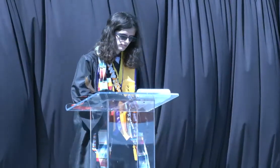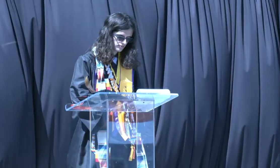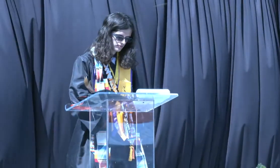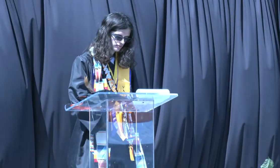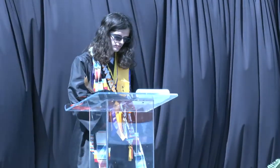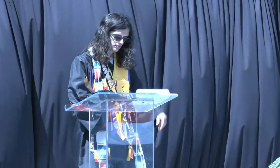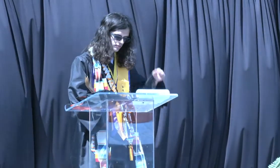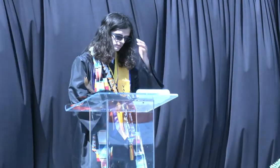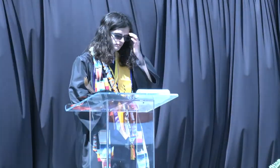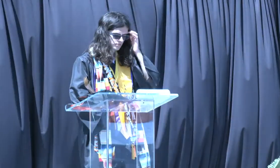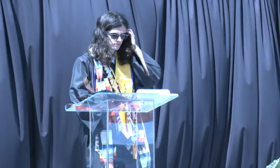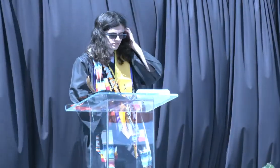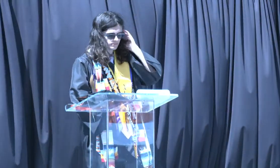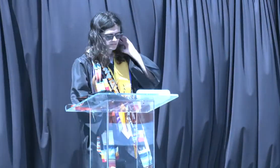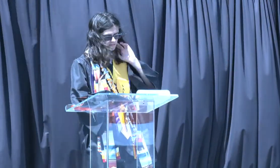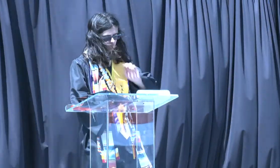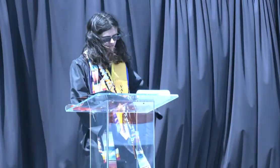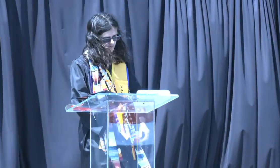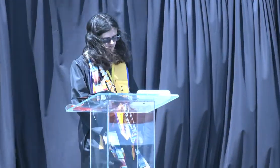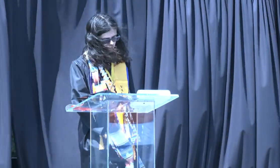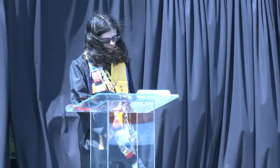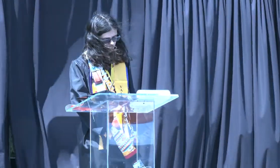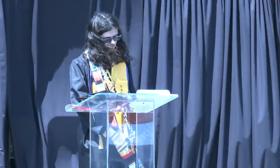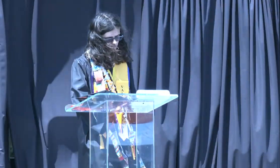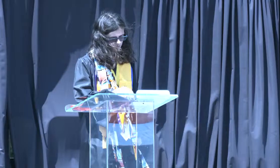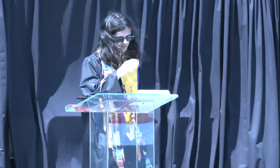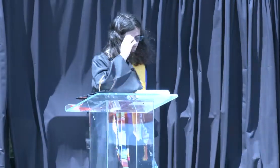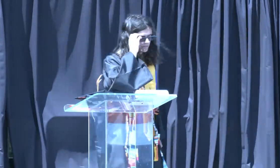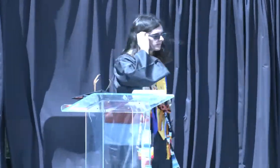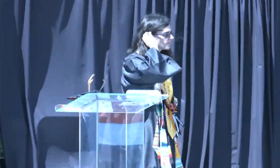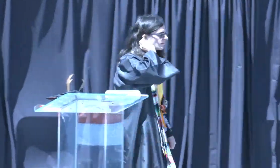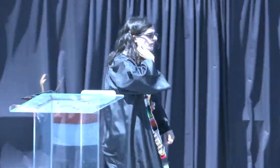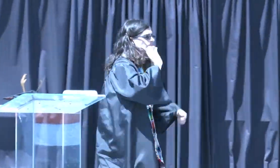patient, and to help you break down barriers to succeed.